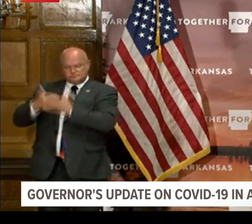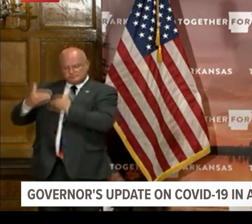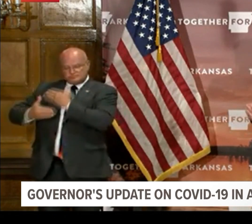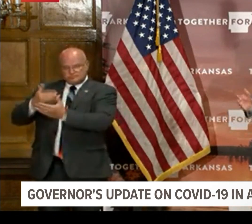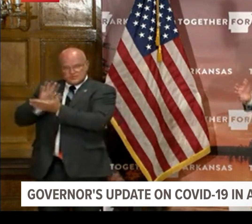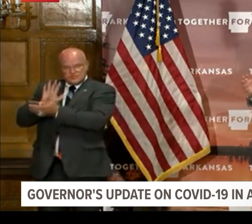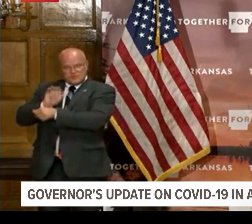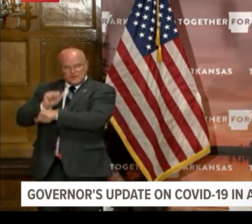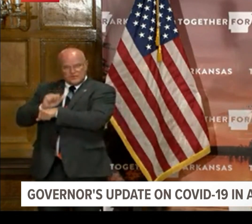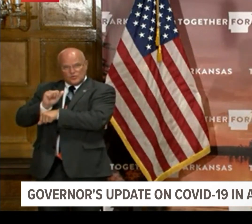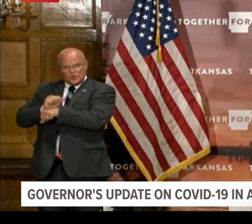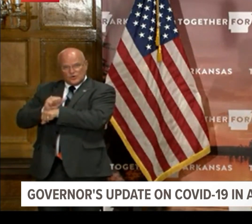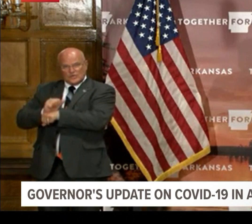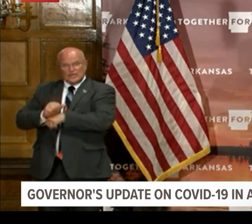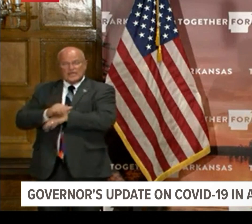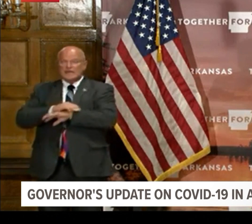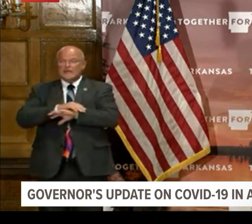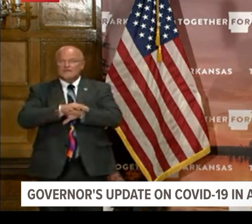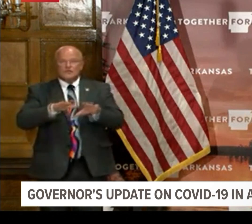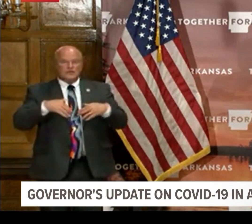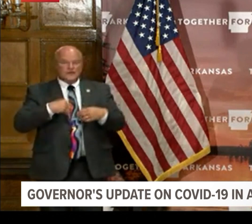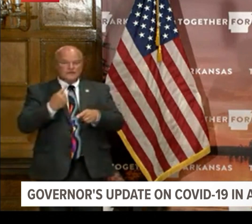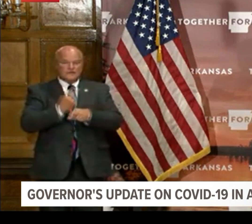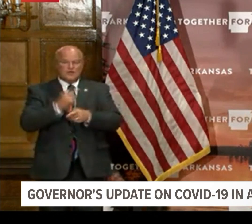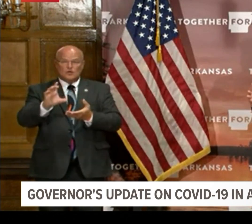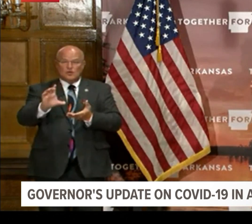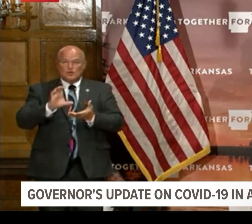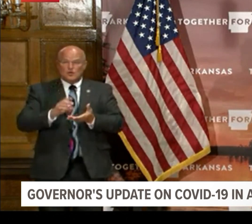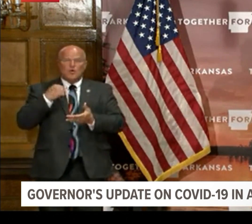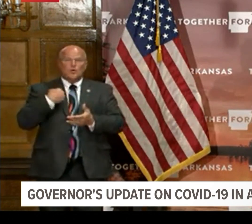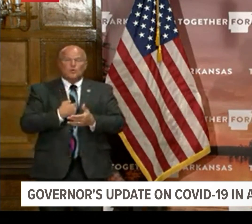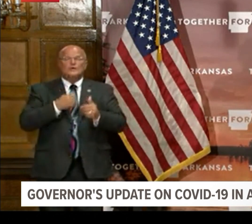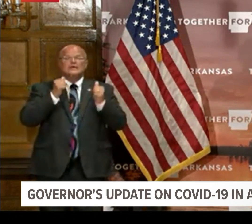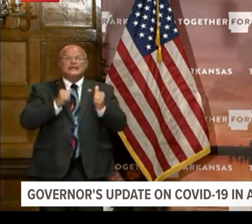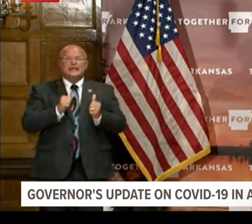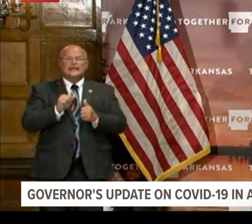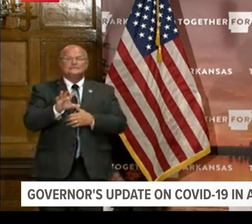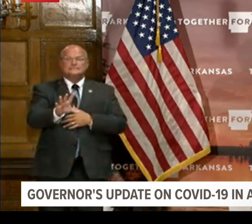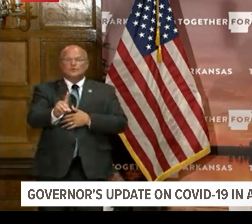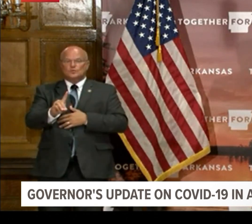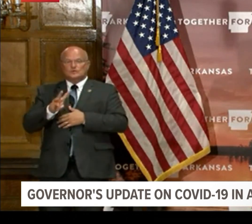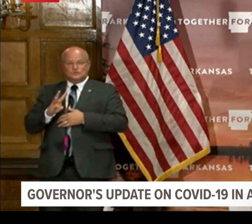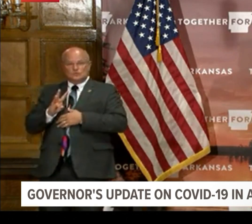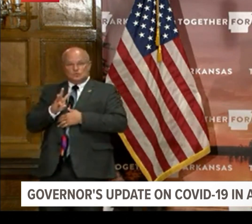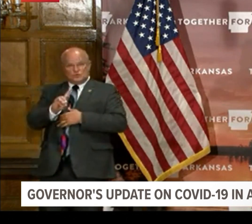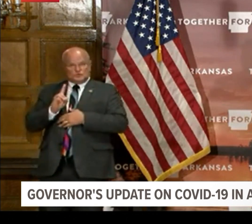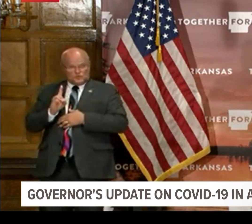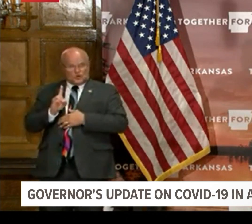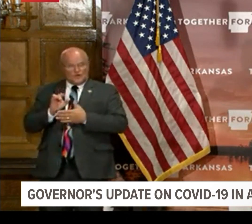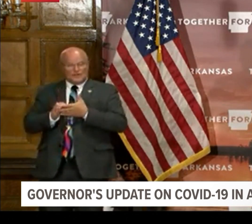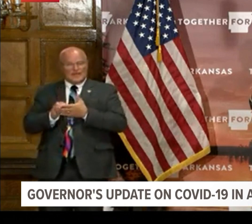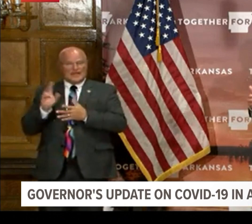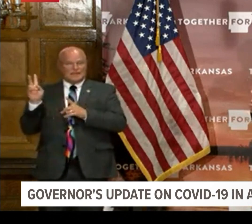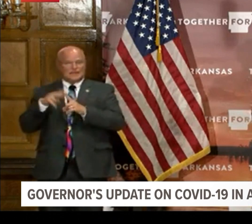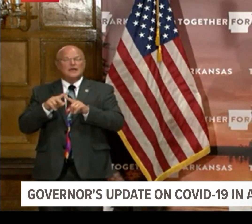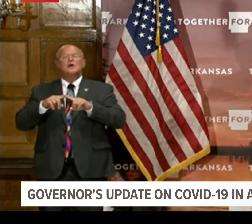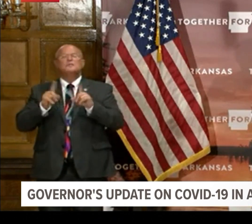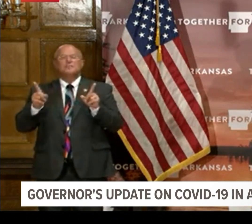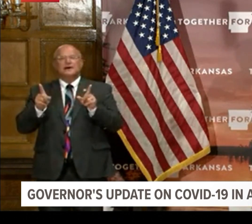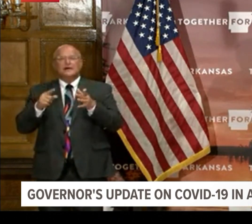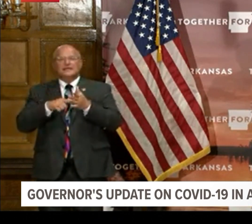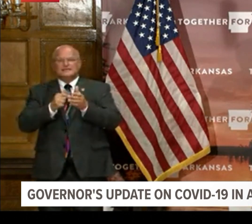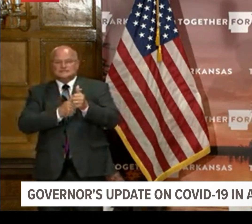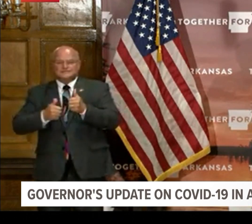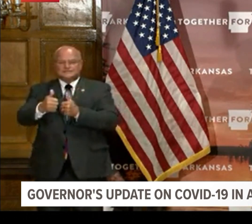that. If we do not have the appropriate appropriations for it, we can withdraw that application. But this will put us ahead of the